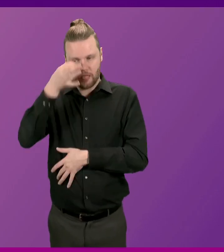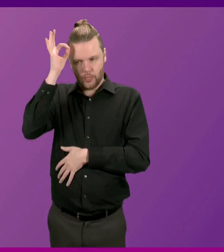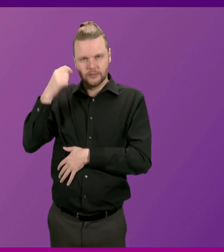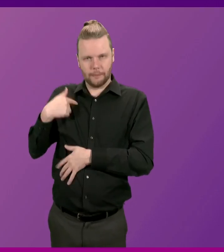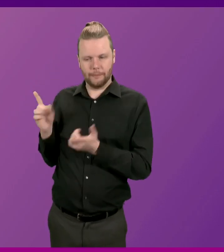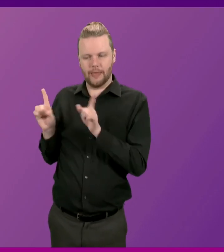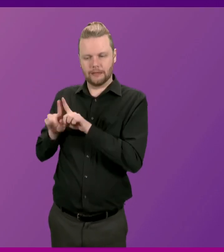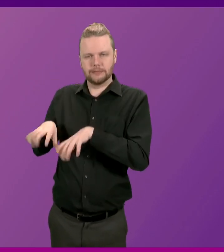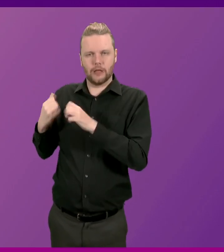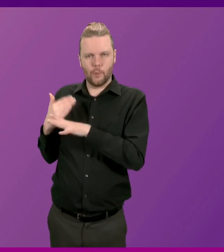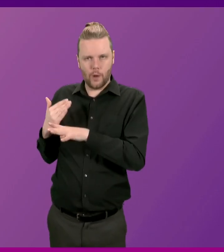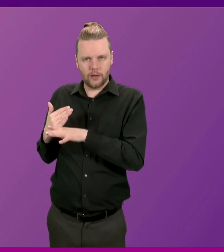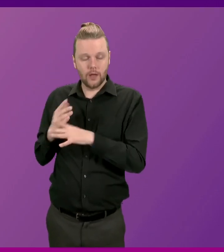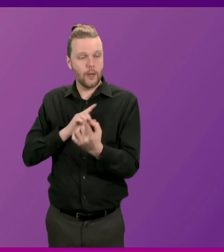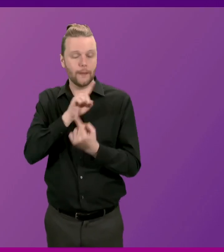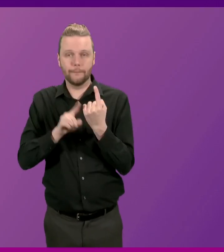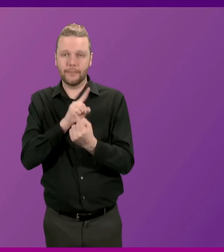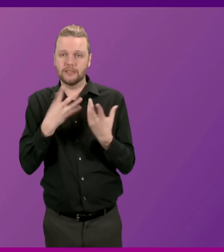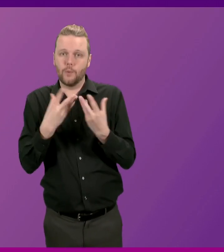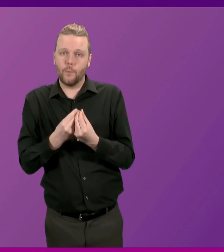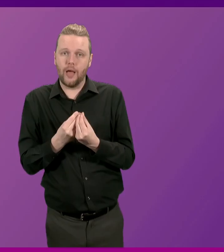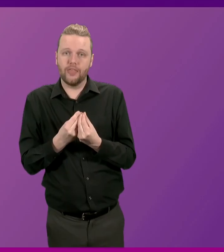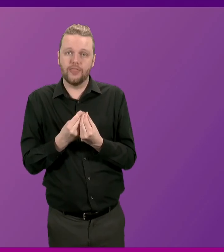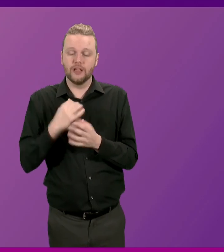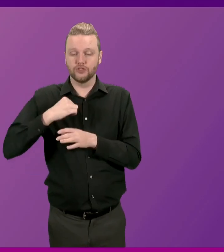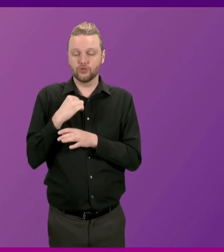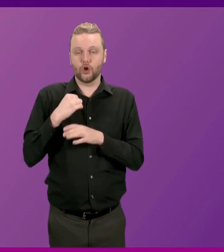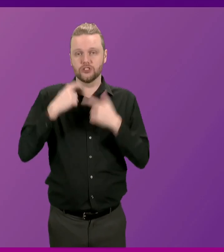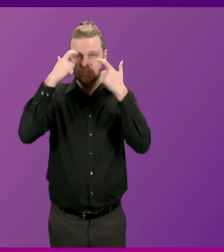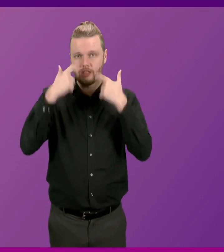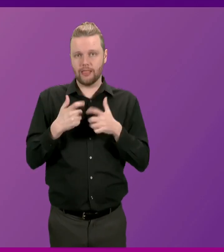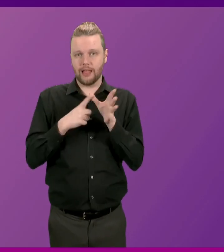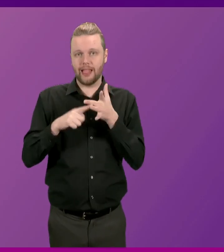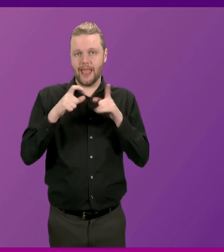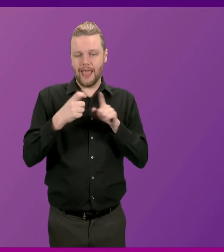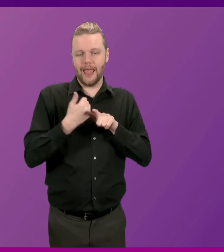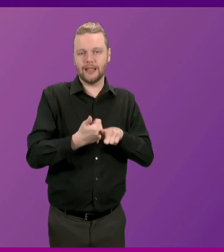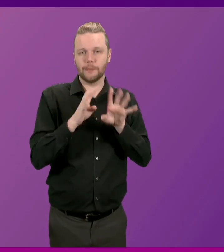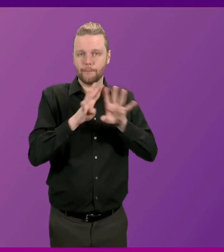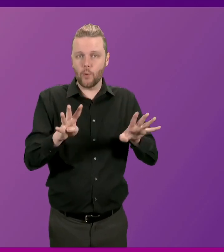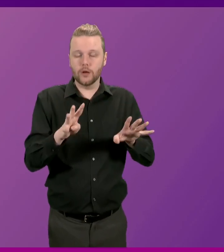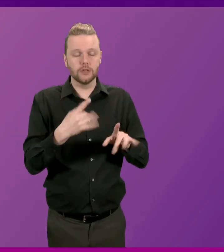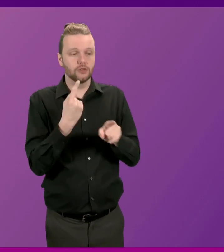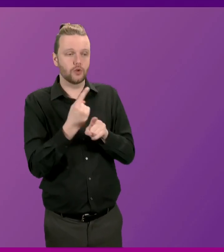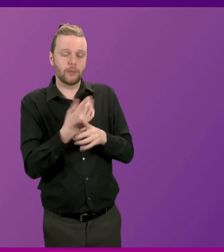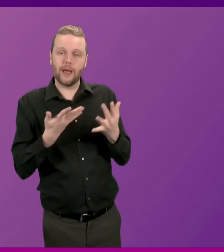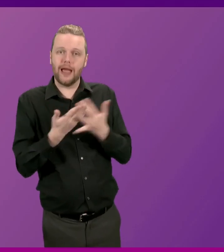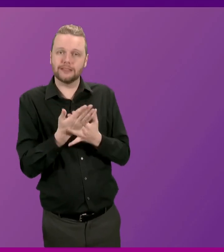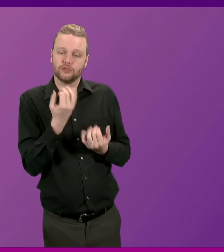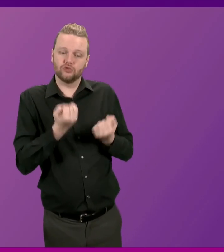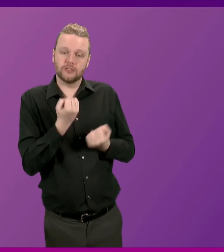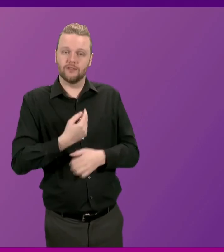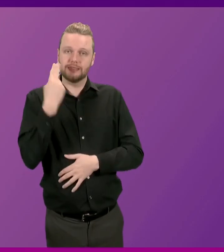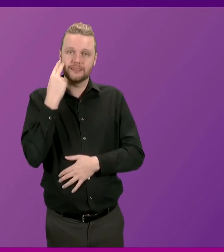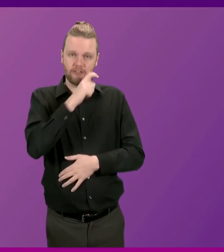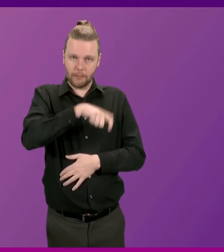together. We actually had a meeting with Scottish Legal Aid Board about access to justice for deaf people and